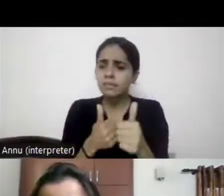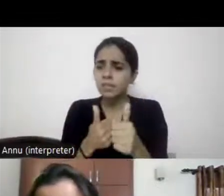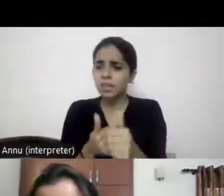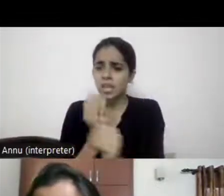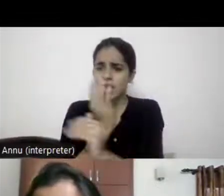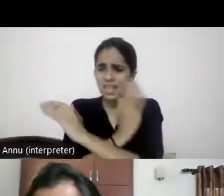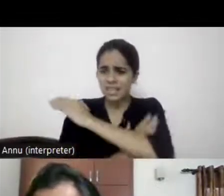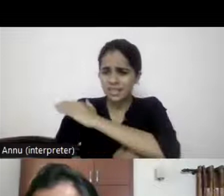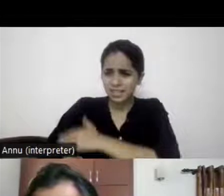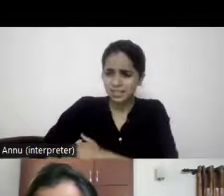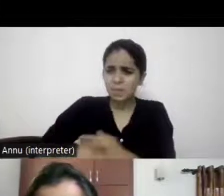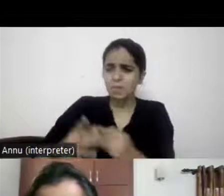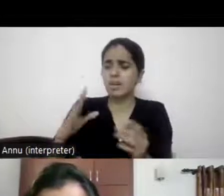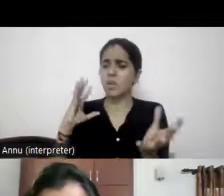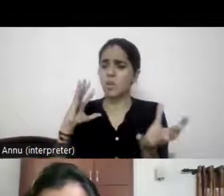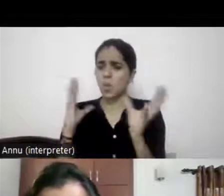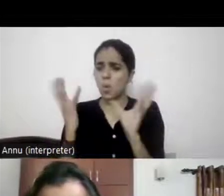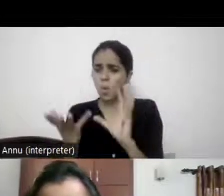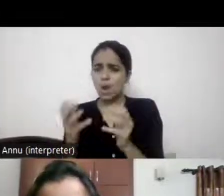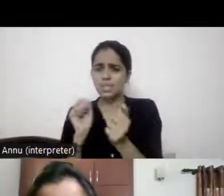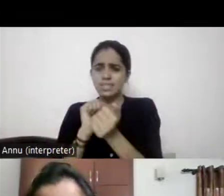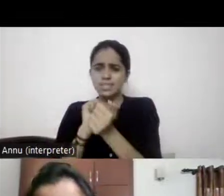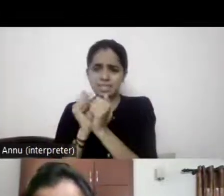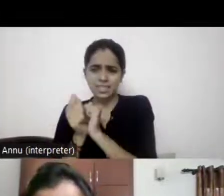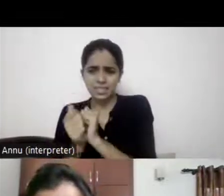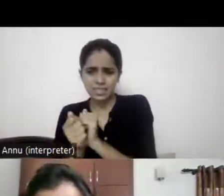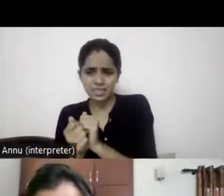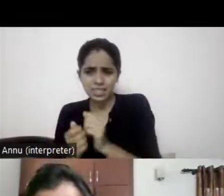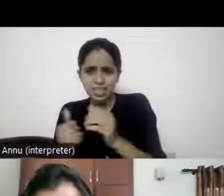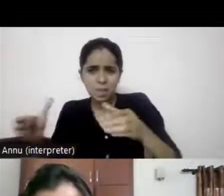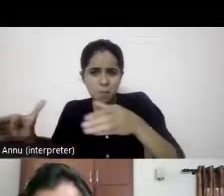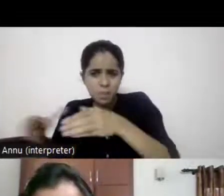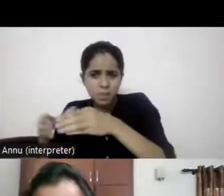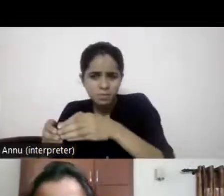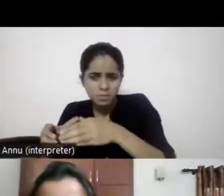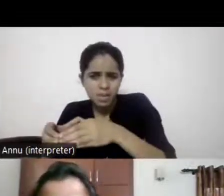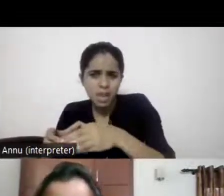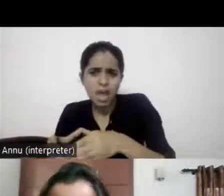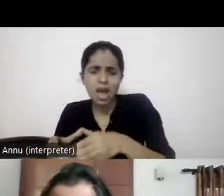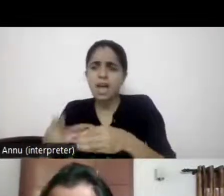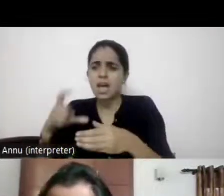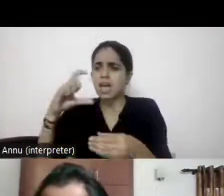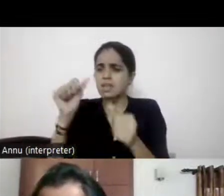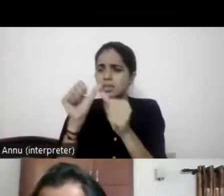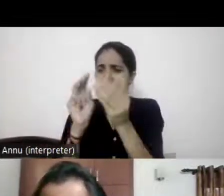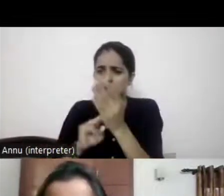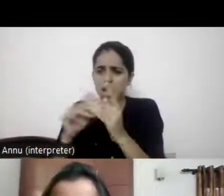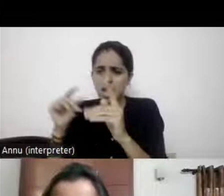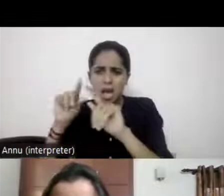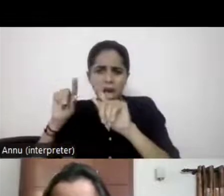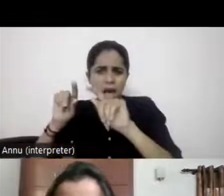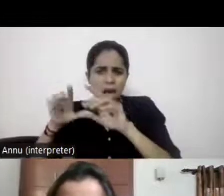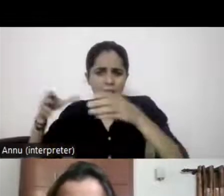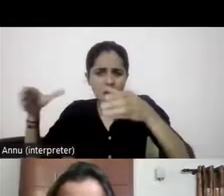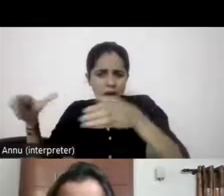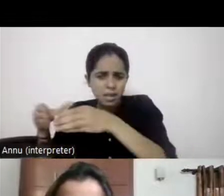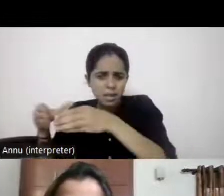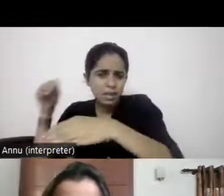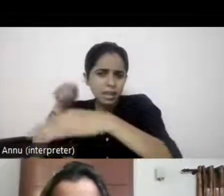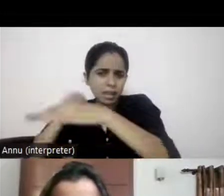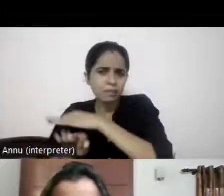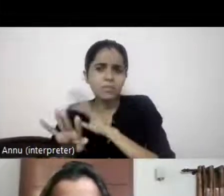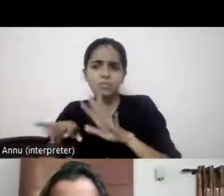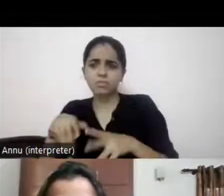disabled were eliminated, how they were kept into concentration camps. And that was actually something that